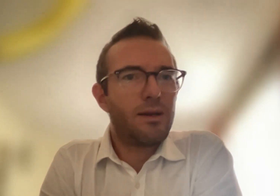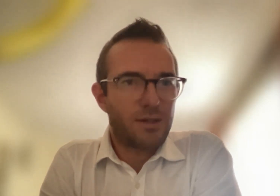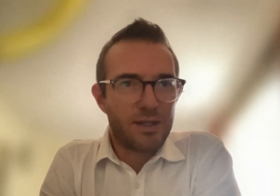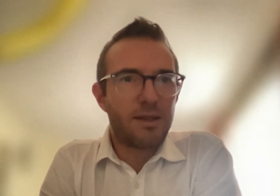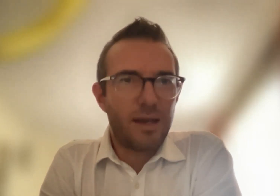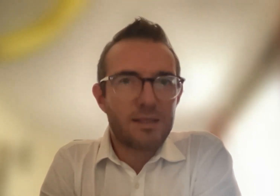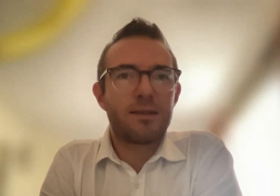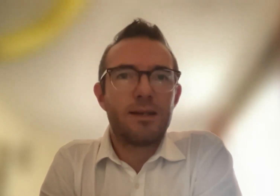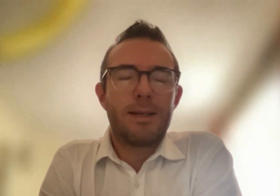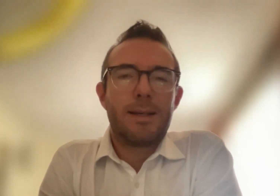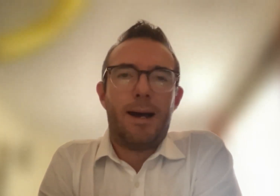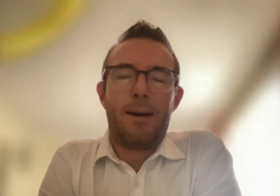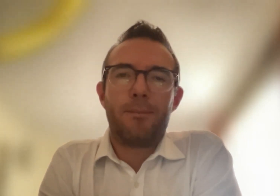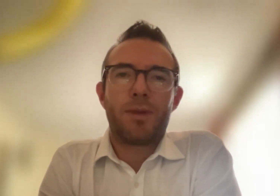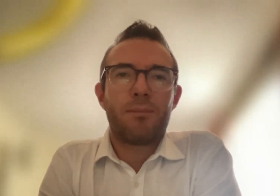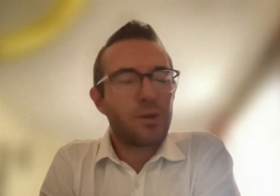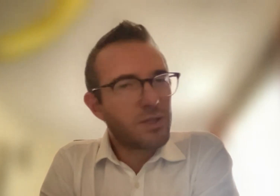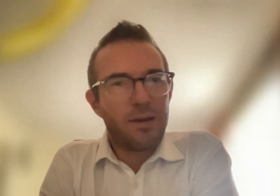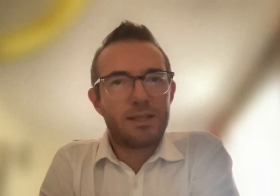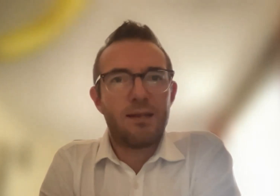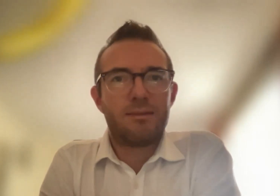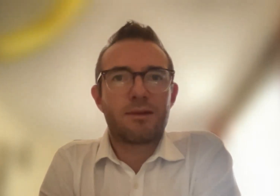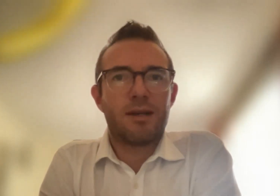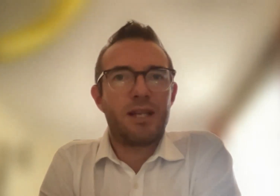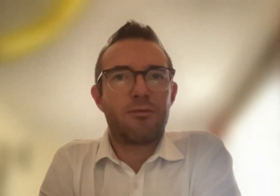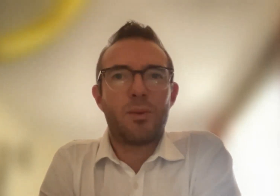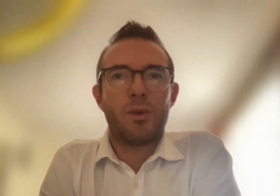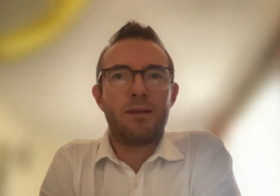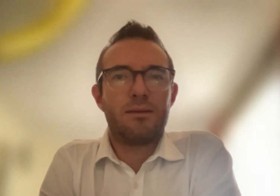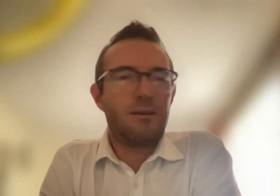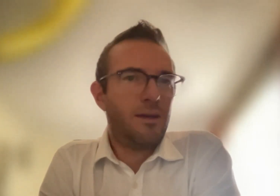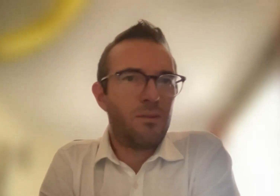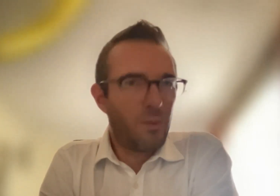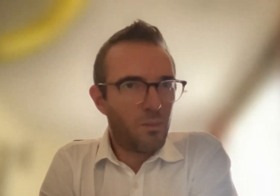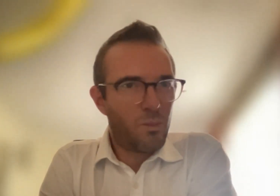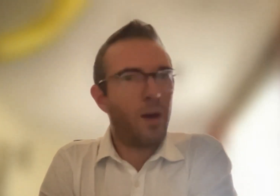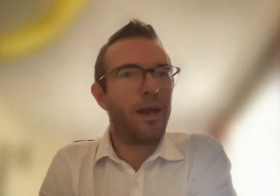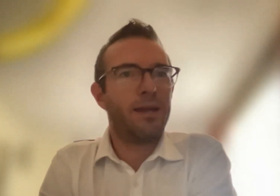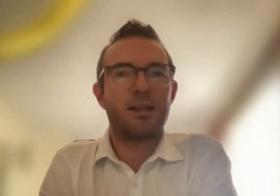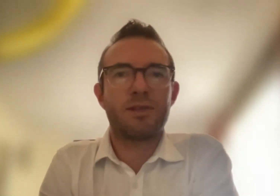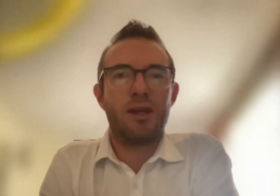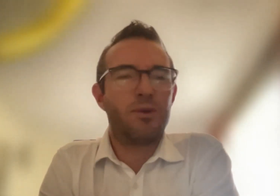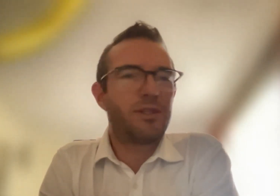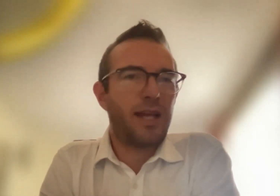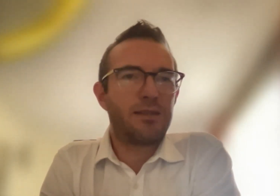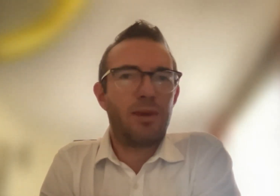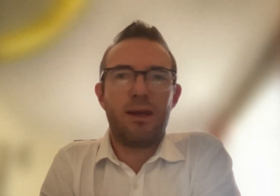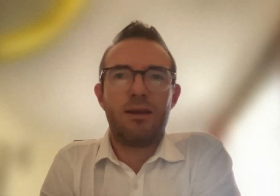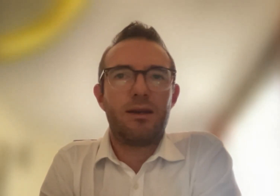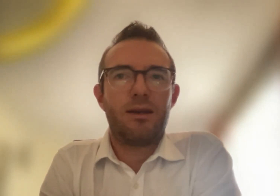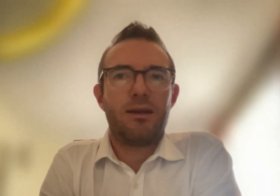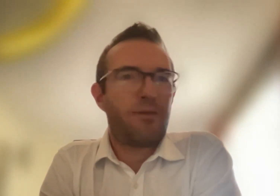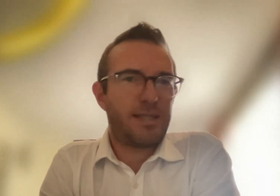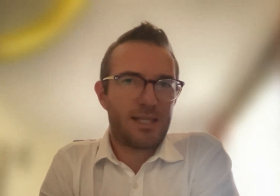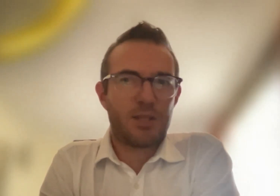passion has gone into this. But also it's in kind of delivering what why we're here this afternoon, which is set to